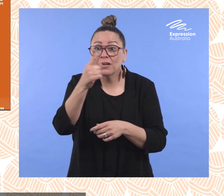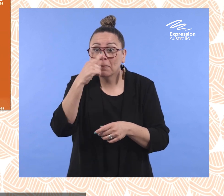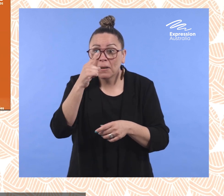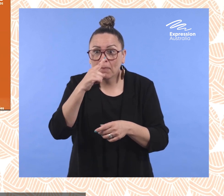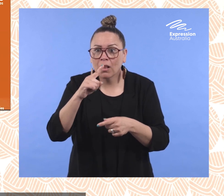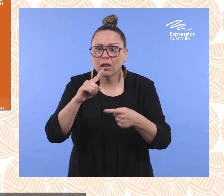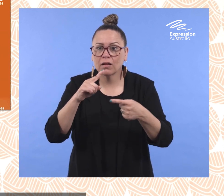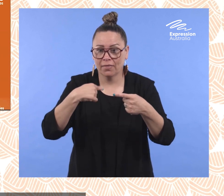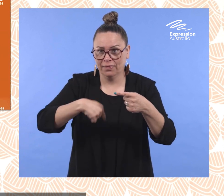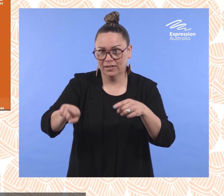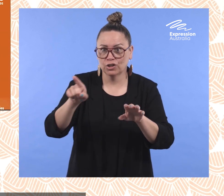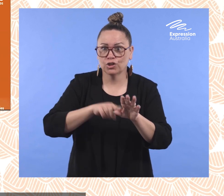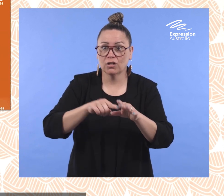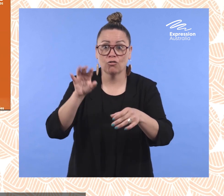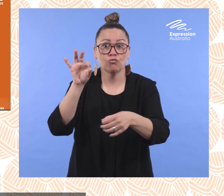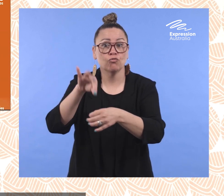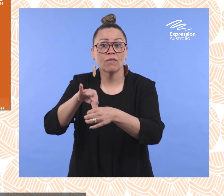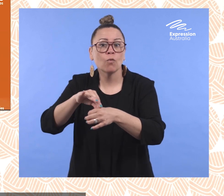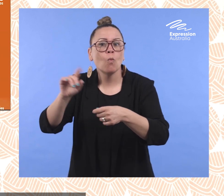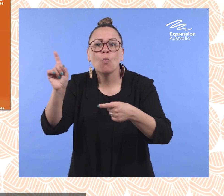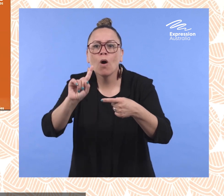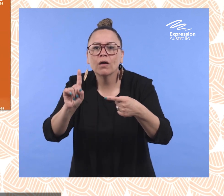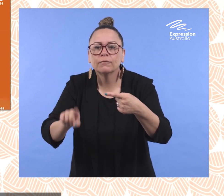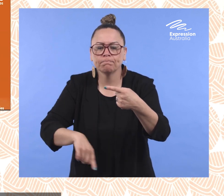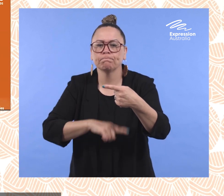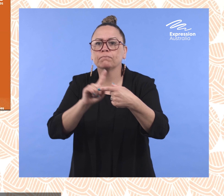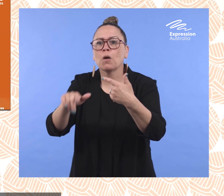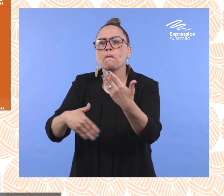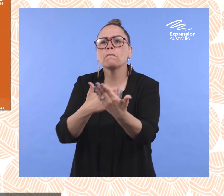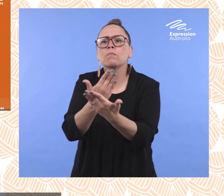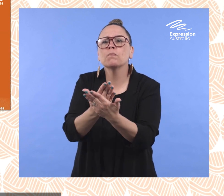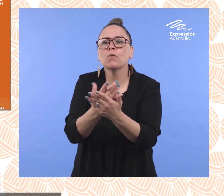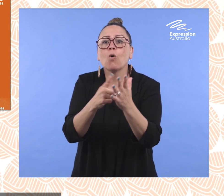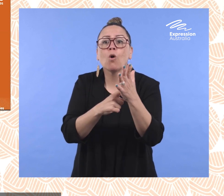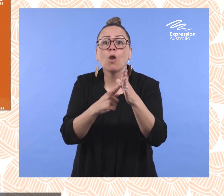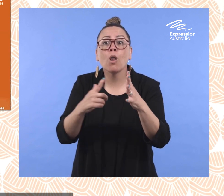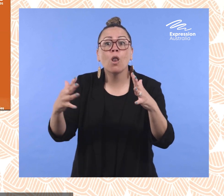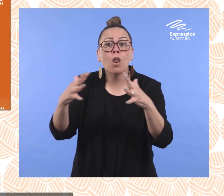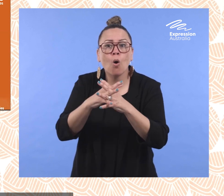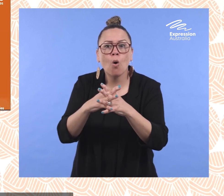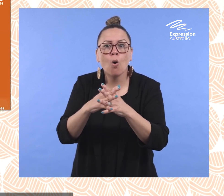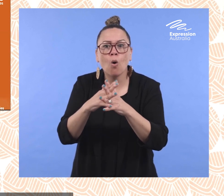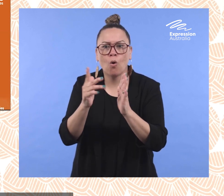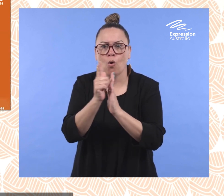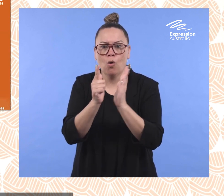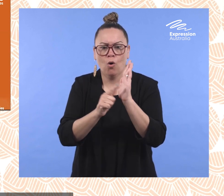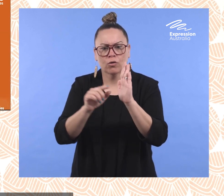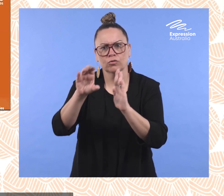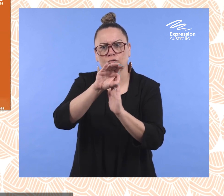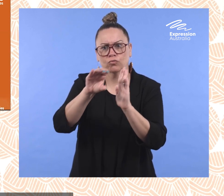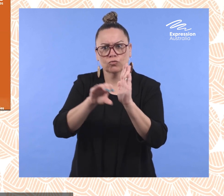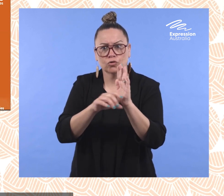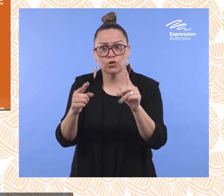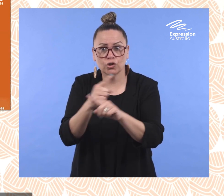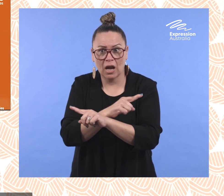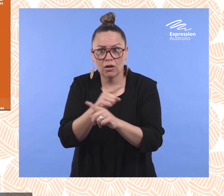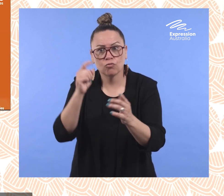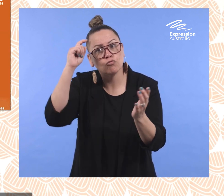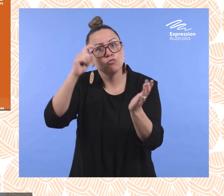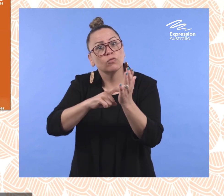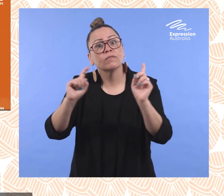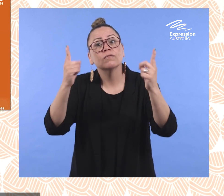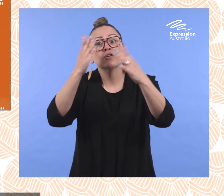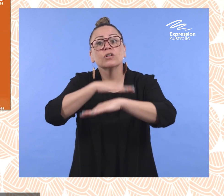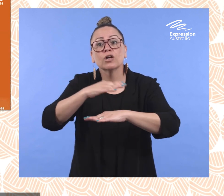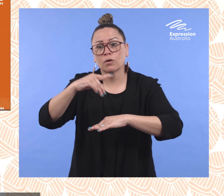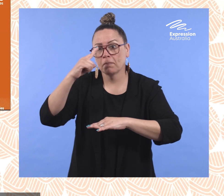2023 referendum will be a proposed law to alter the Constitution to recognise the First Peoples of